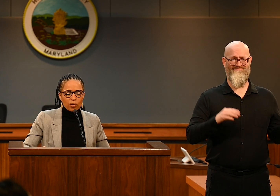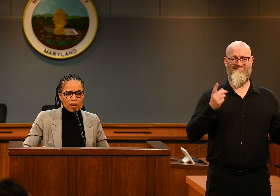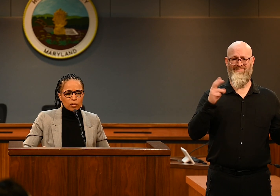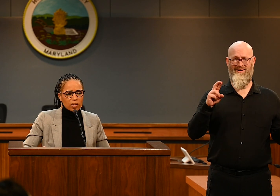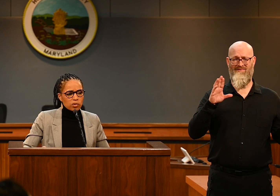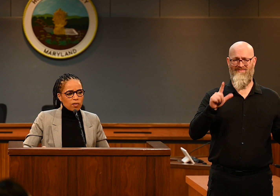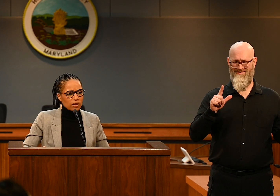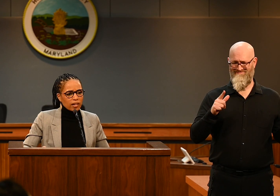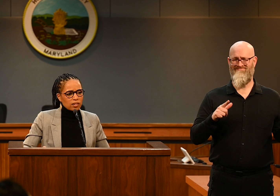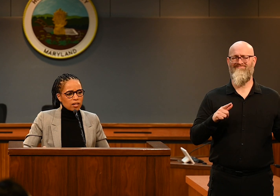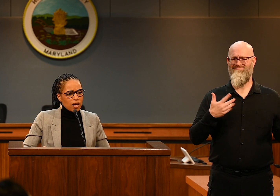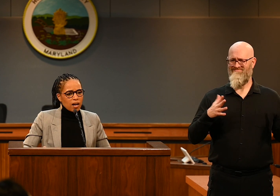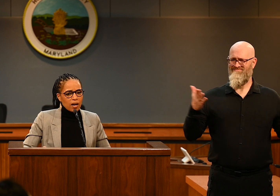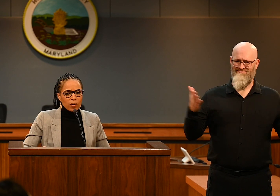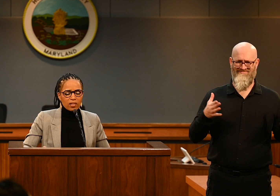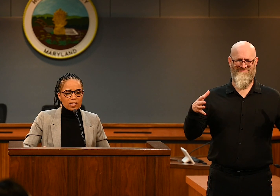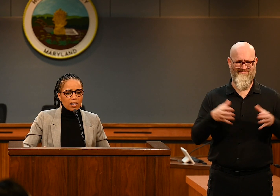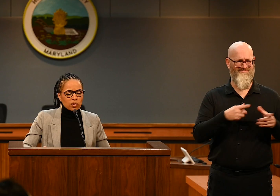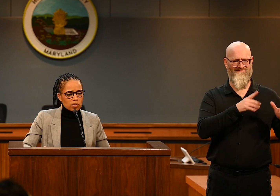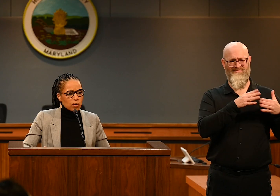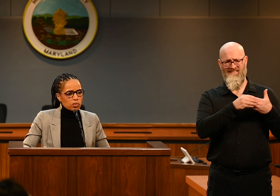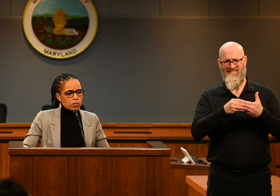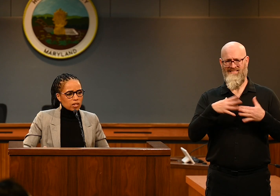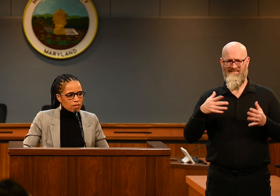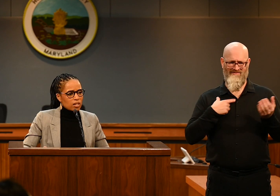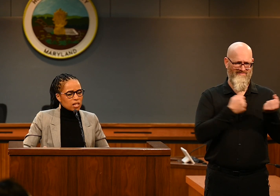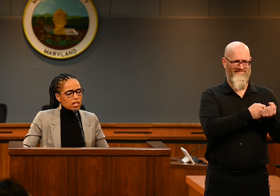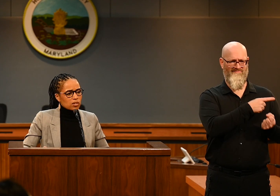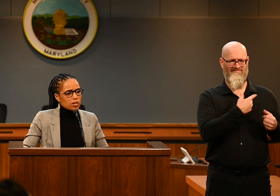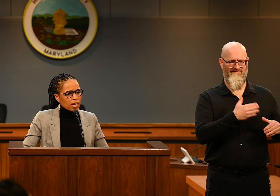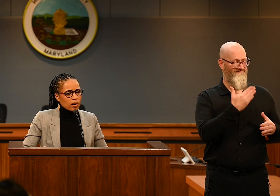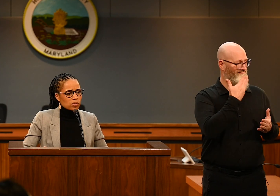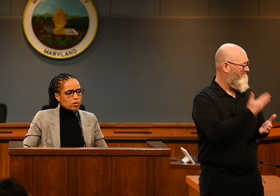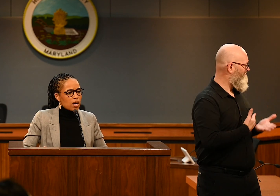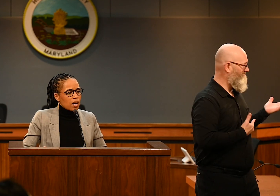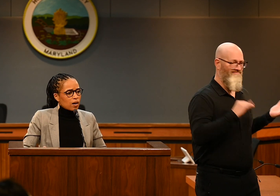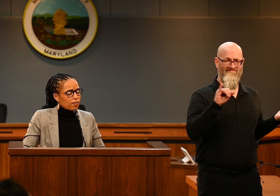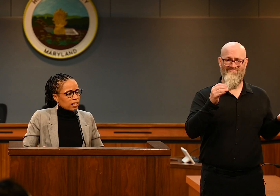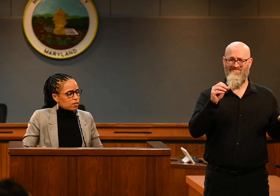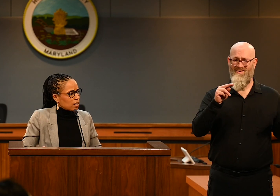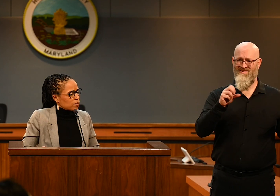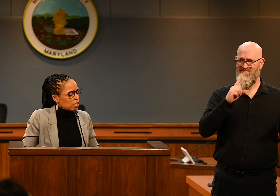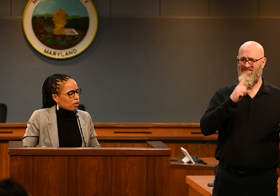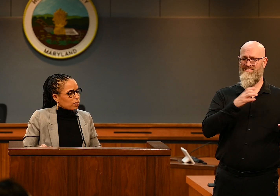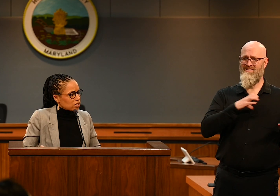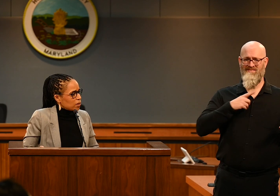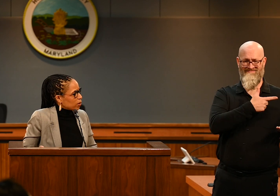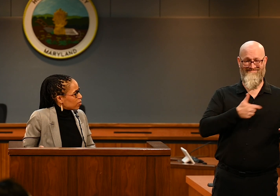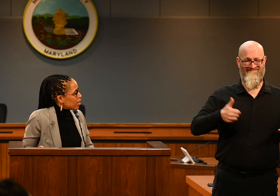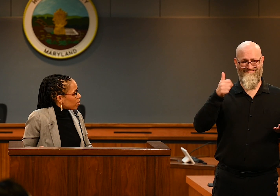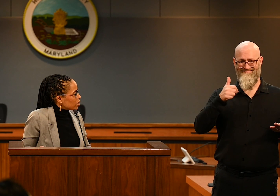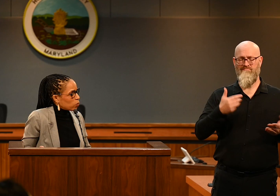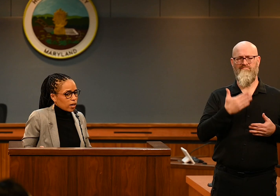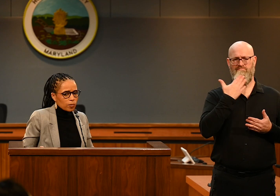these incredible leaders you have elected. I want to thank Dr. Jones, who is leading us on the council. Vice Chair Rigsby,